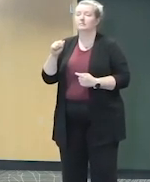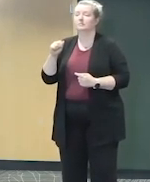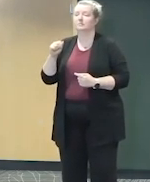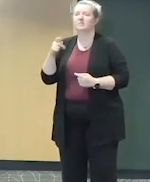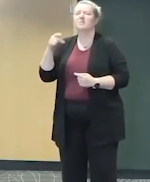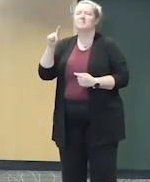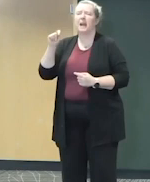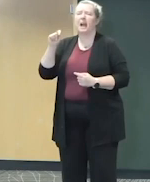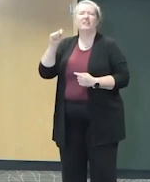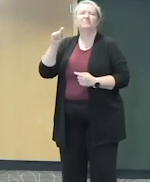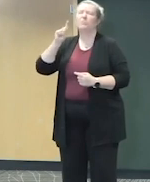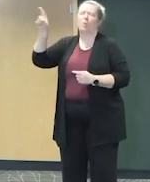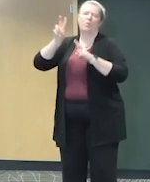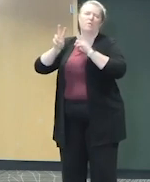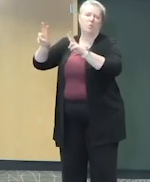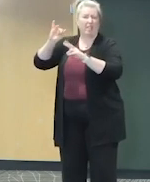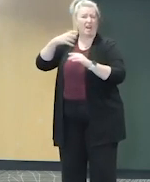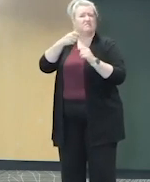eulogy, and Diane is feeling under the weather.